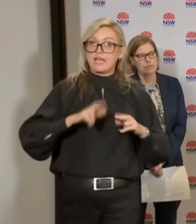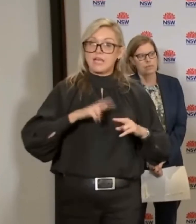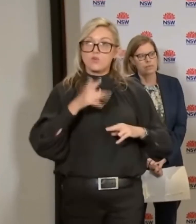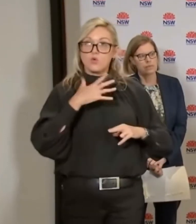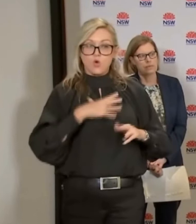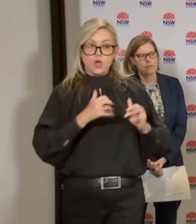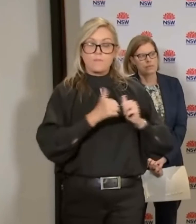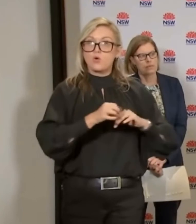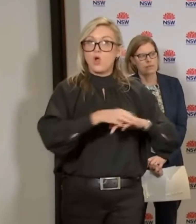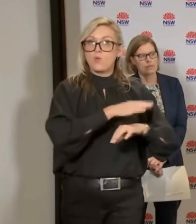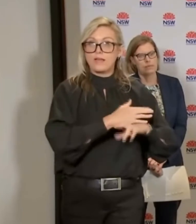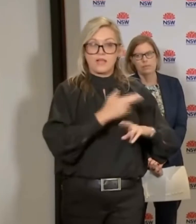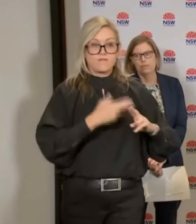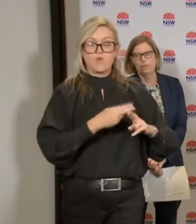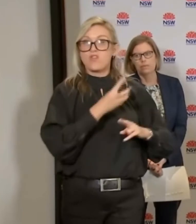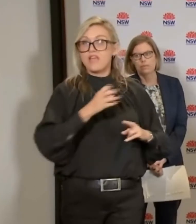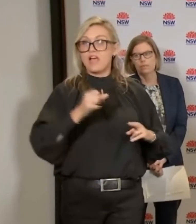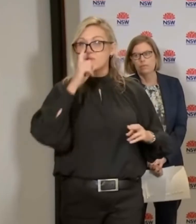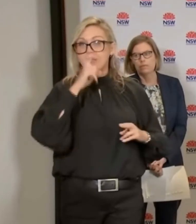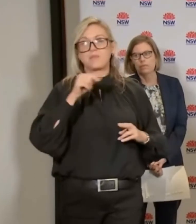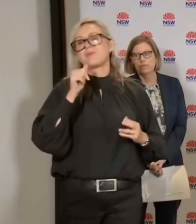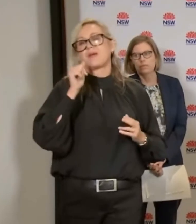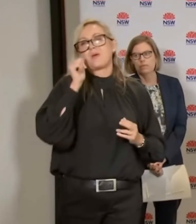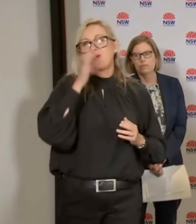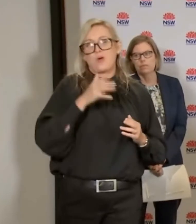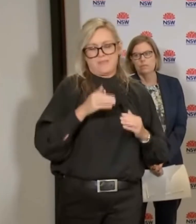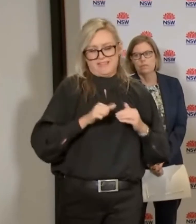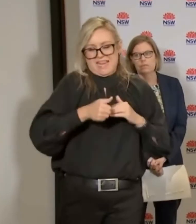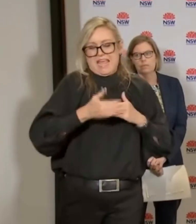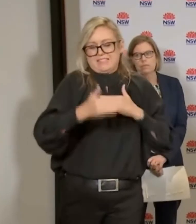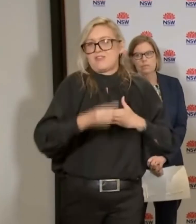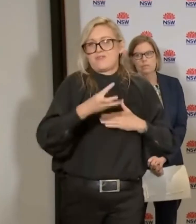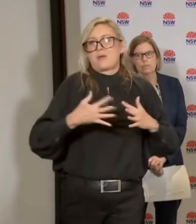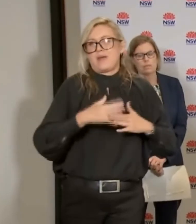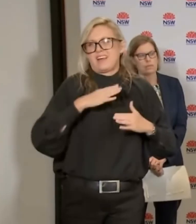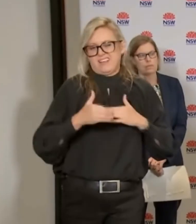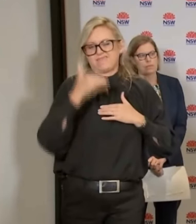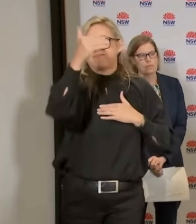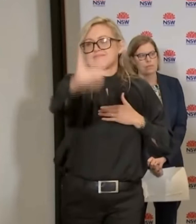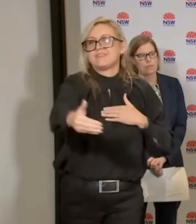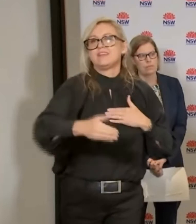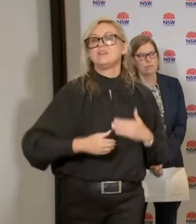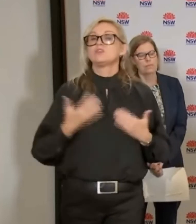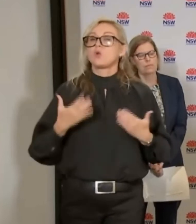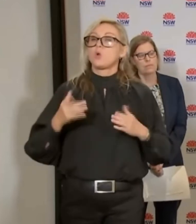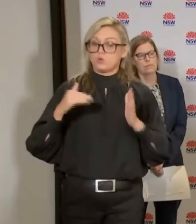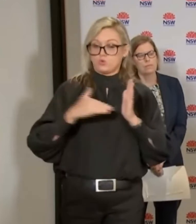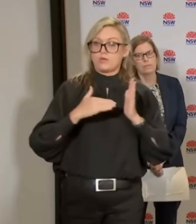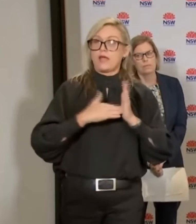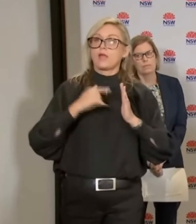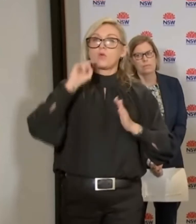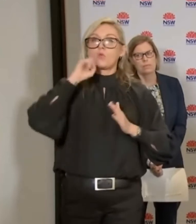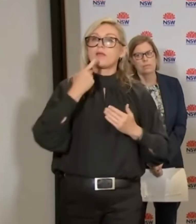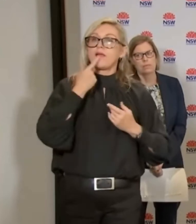300 people, it's not going to happen in the next 3 weeks. So it's not going to affect bookings. In fact, what we're doing today is sending out a strong message to